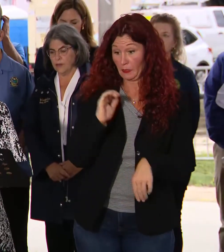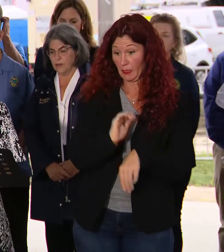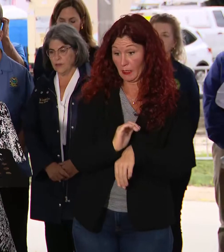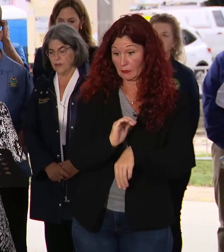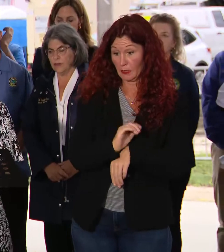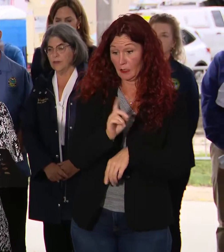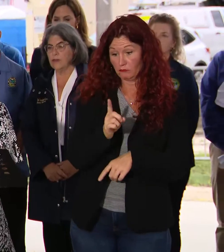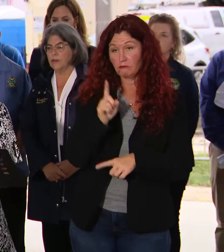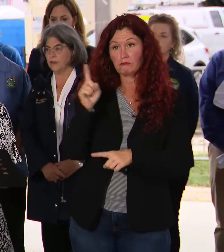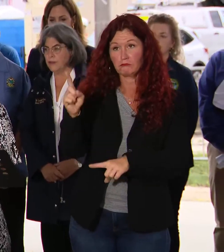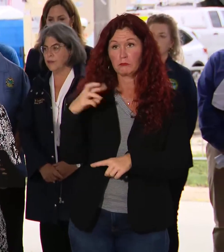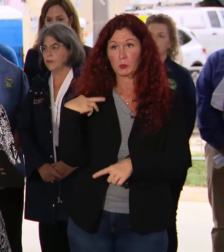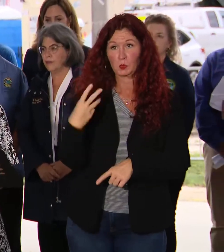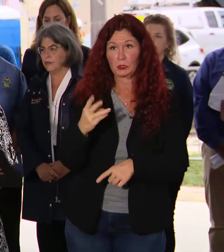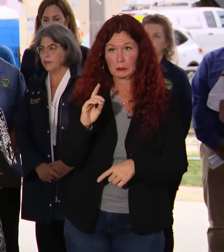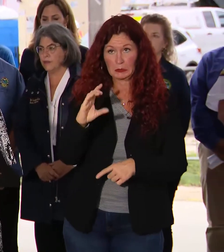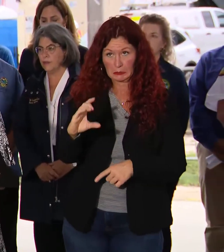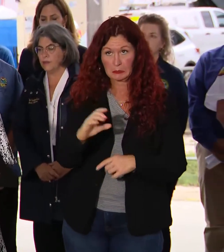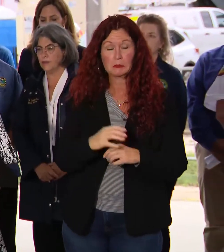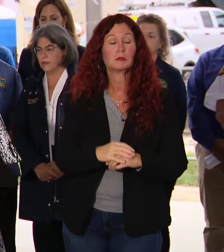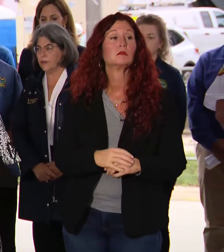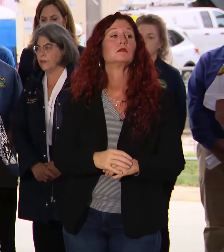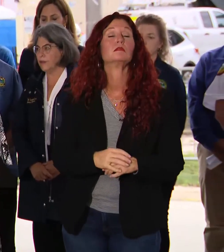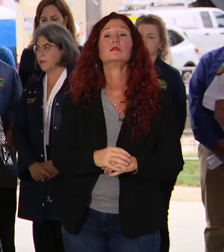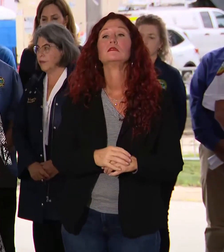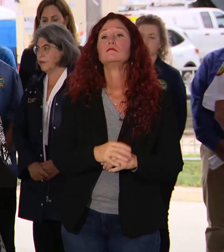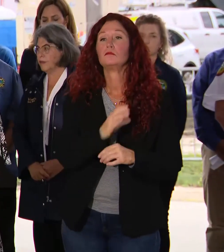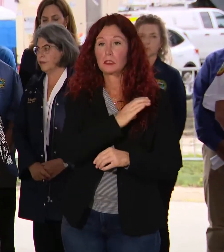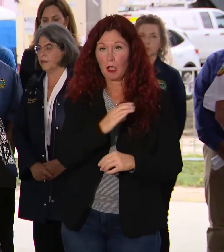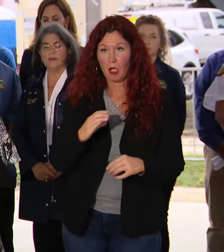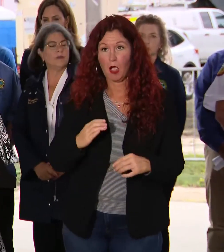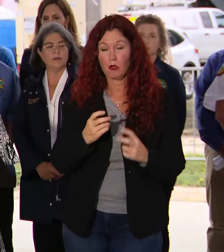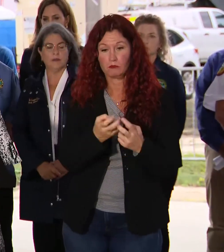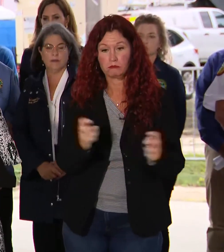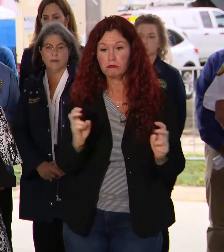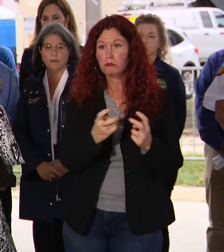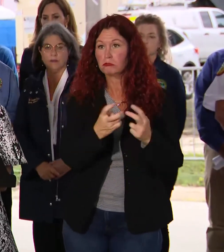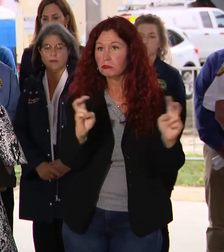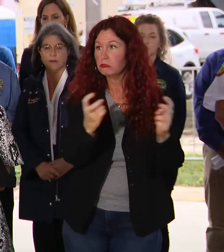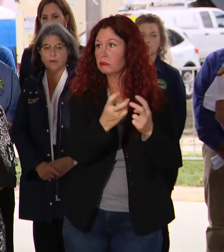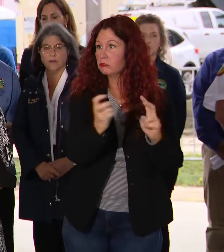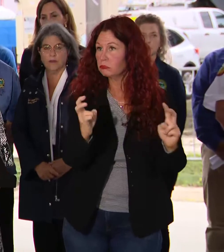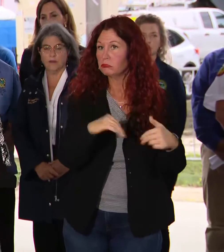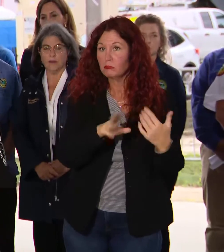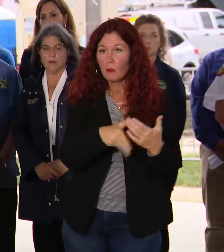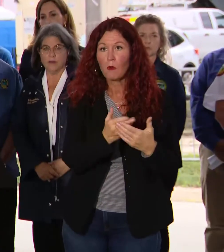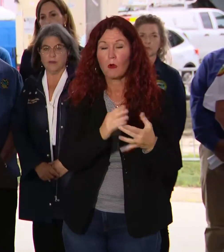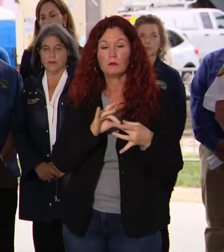of silence in both memory and in prayer for